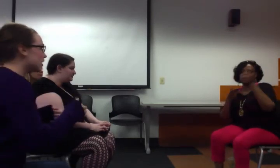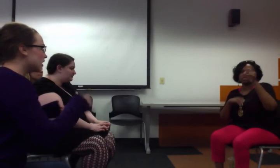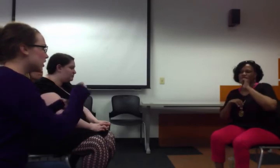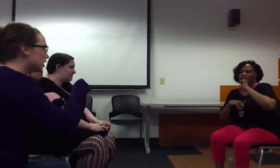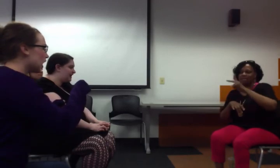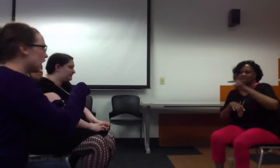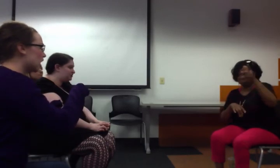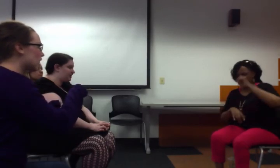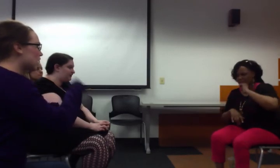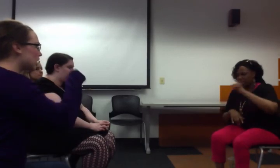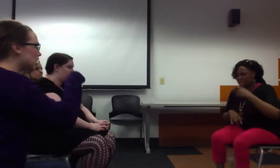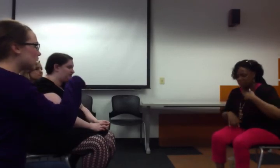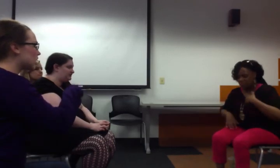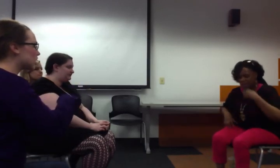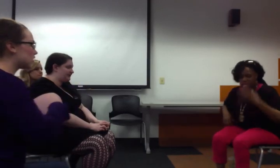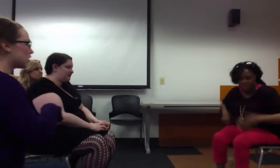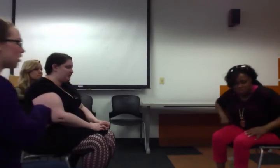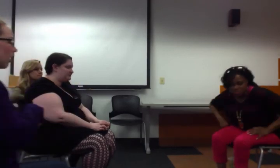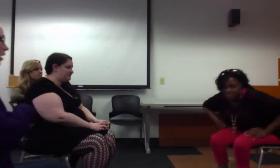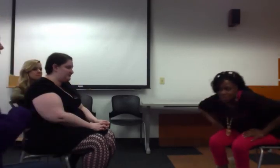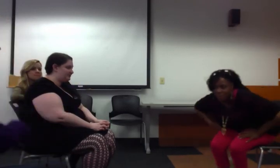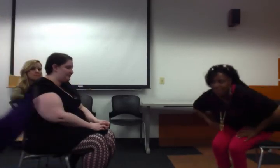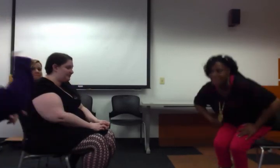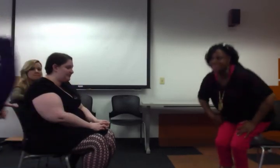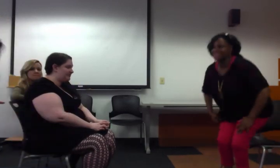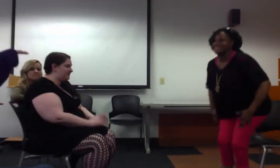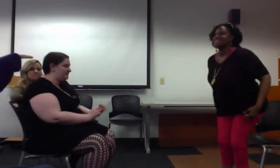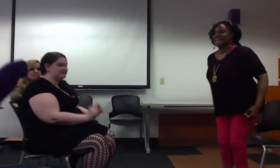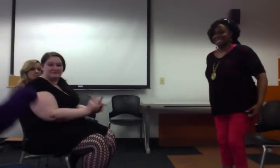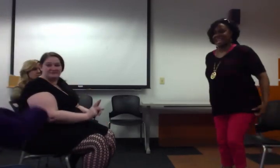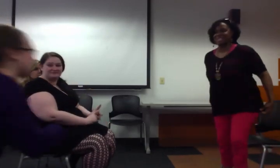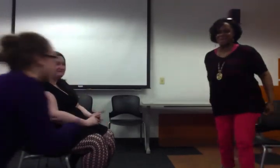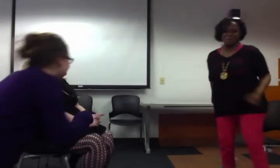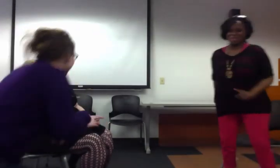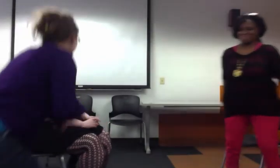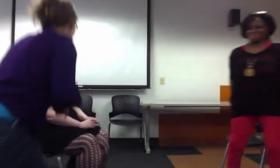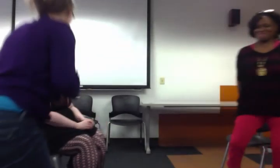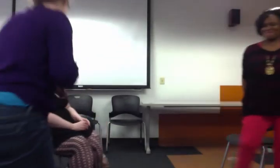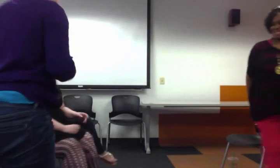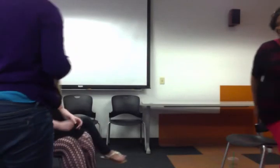You can ask Shelly, she can let you know. Okay, sure. Yes, I do everything.